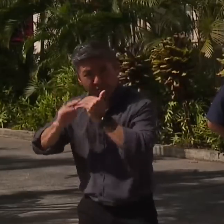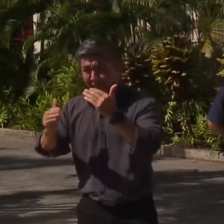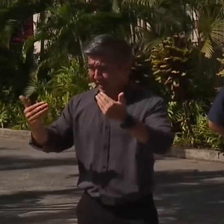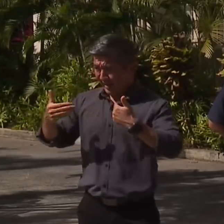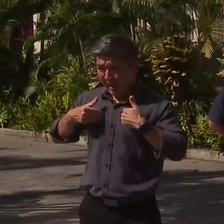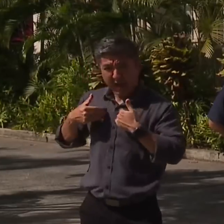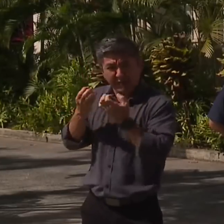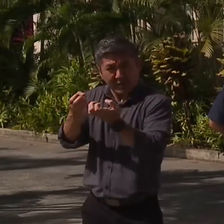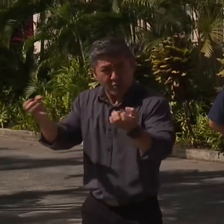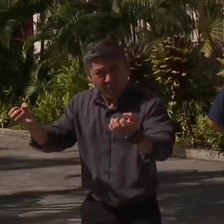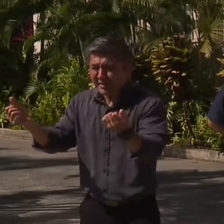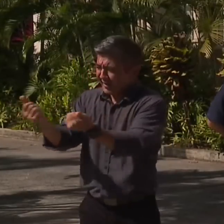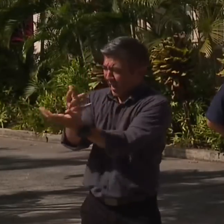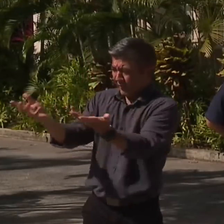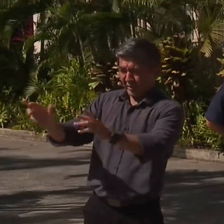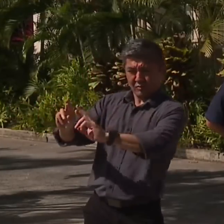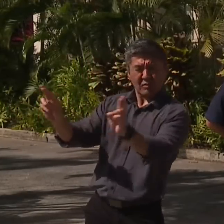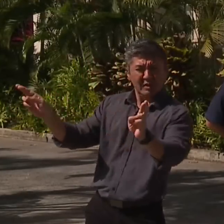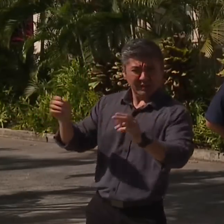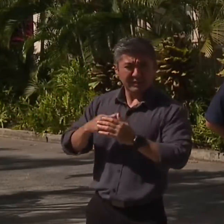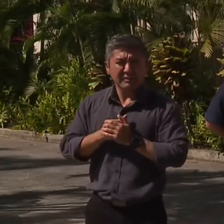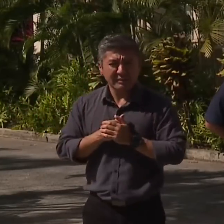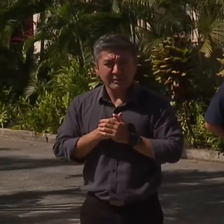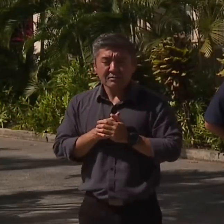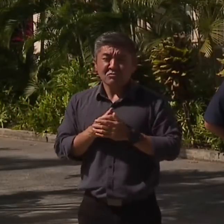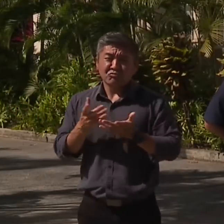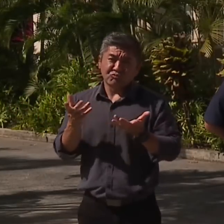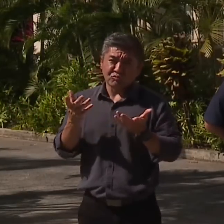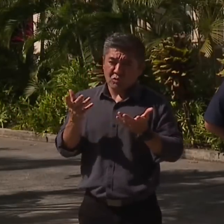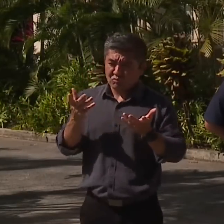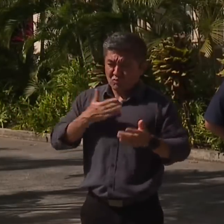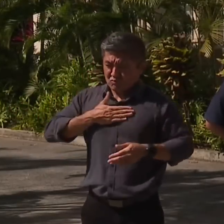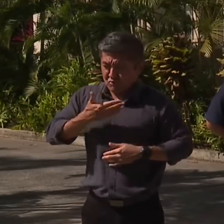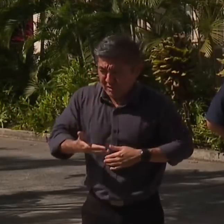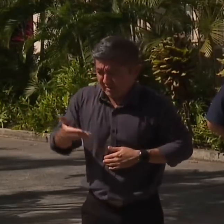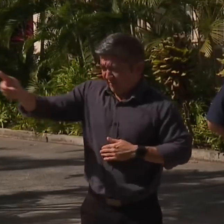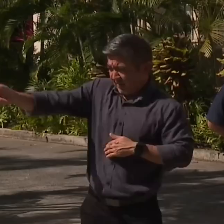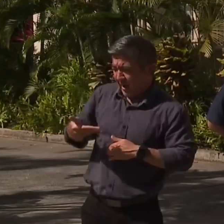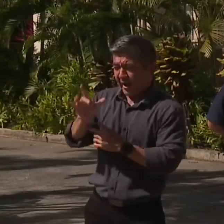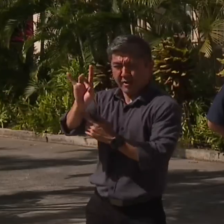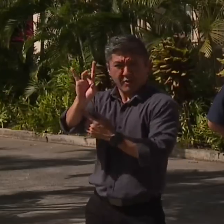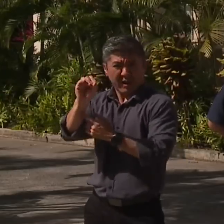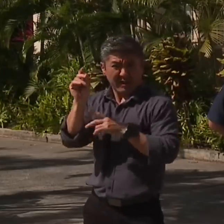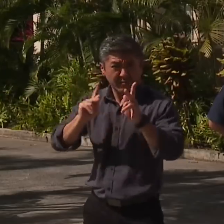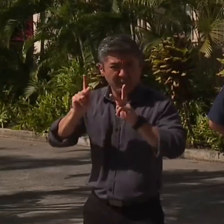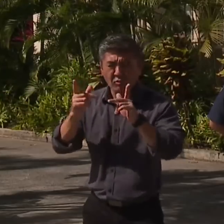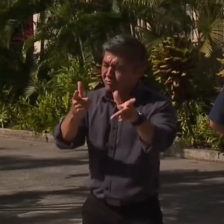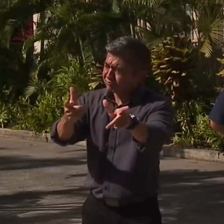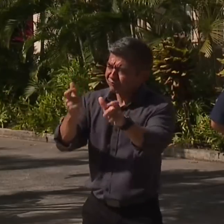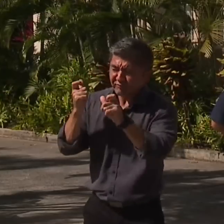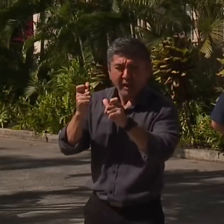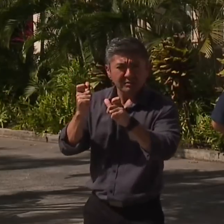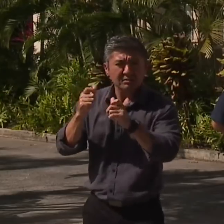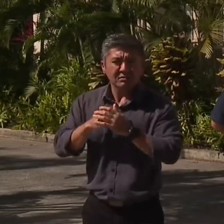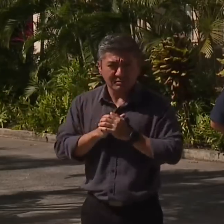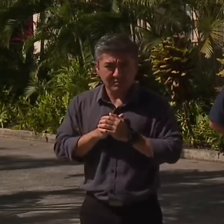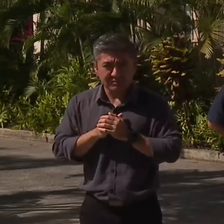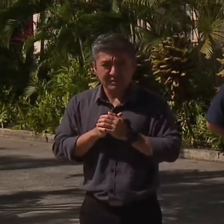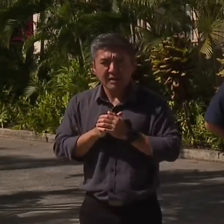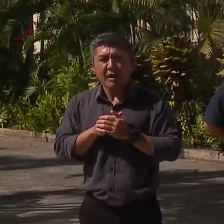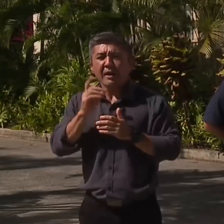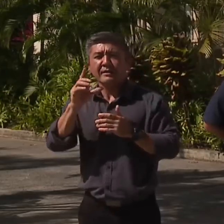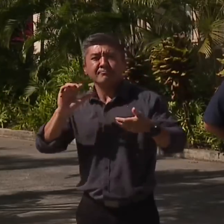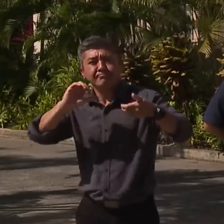we would be looking to hire 80 folks immediately as a first step, and then this model would be repeated with other